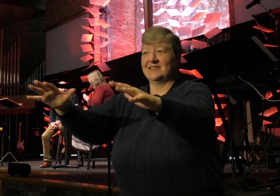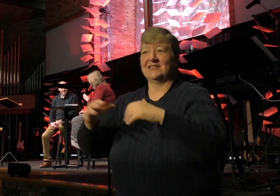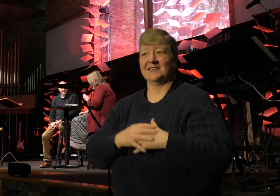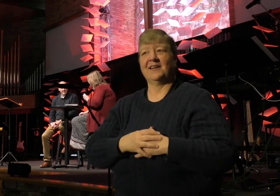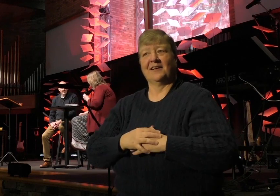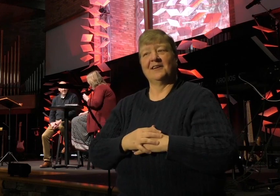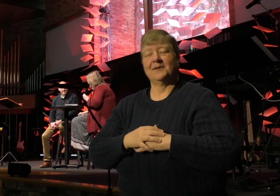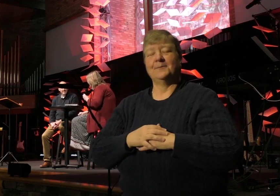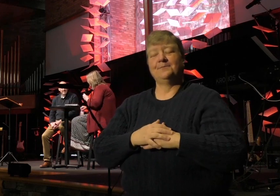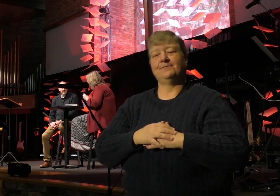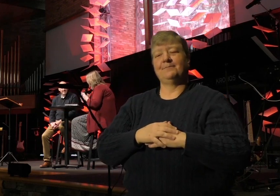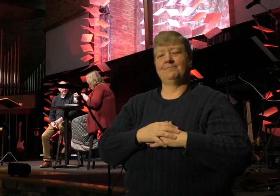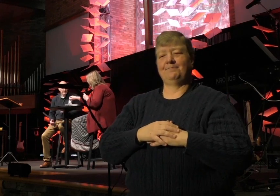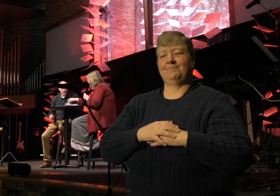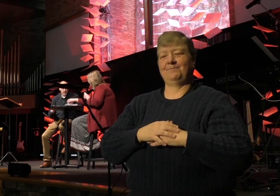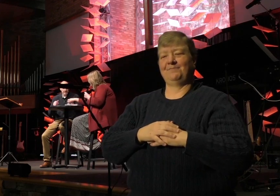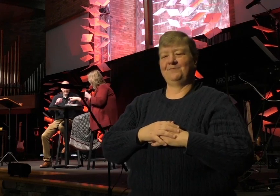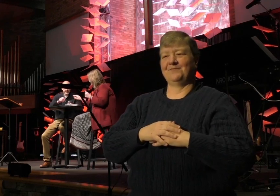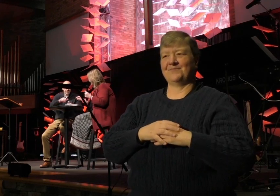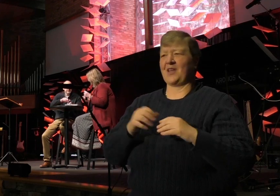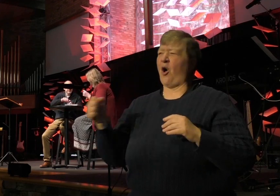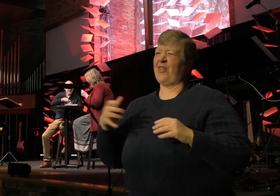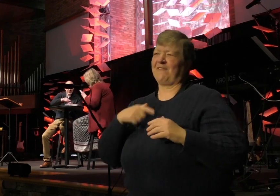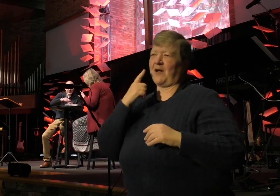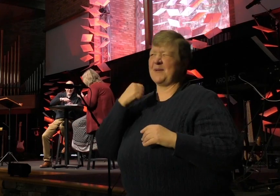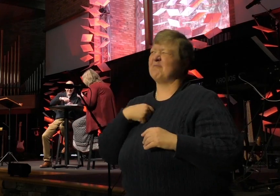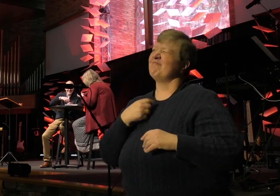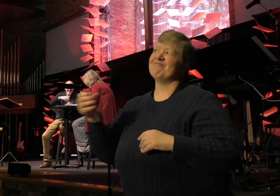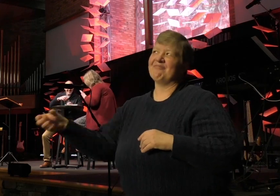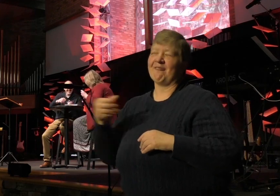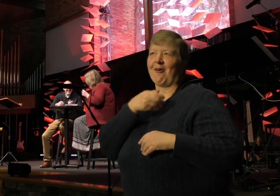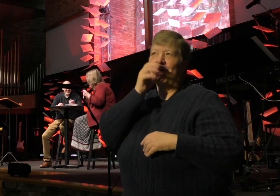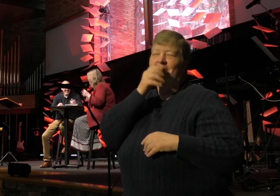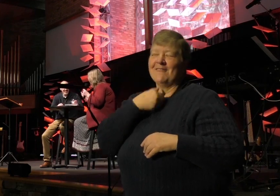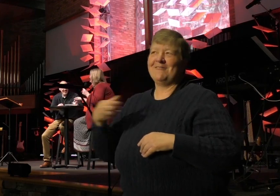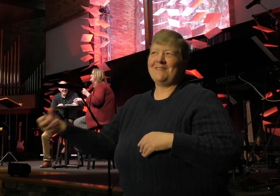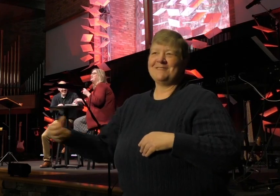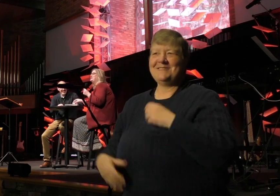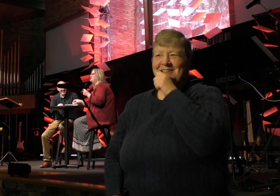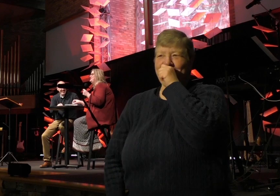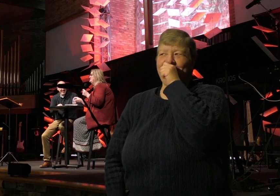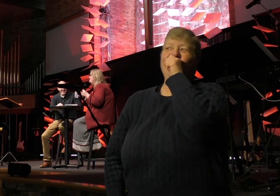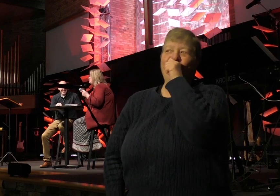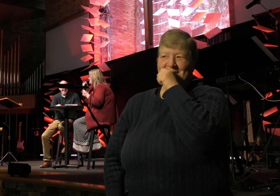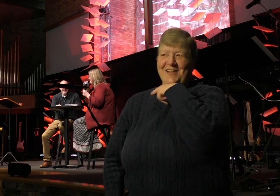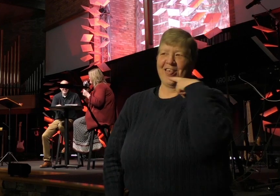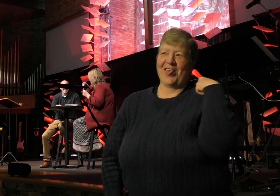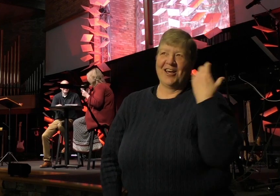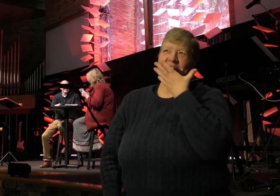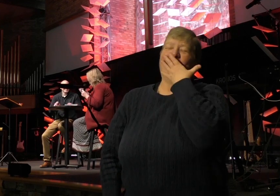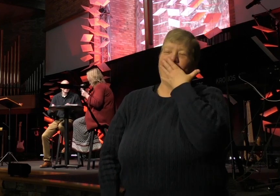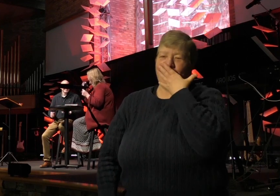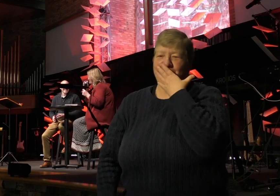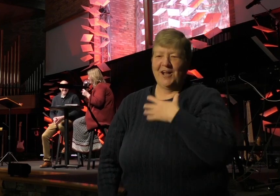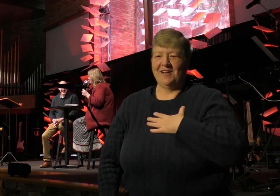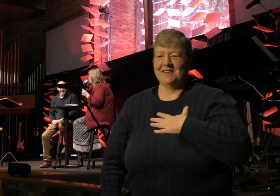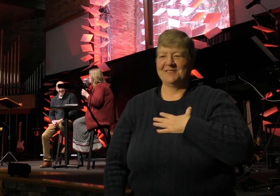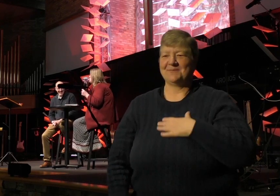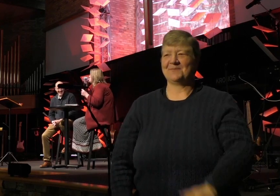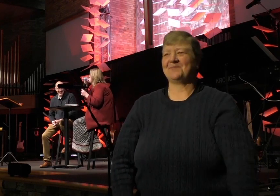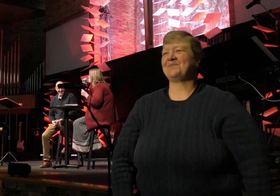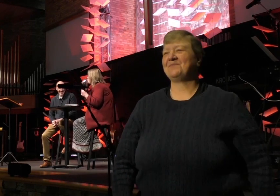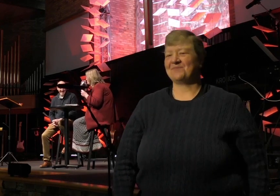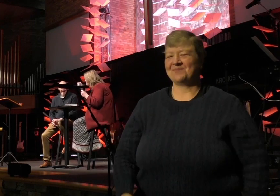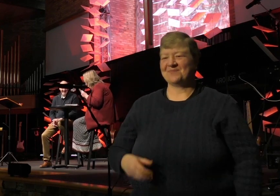So would you open that for me? Thanks. My mouth gets really dry. Sure. Yeah. So this is the part where it happened yesterday, too.